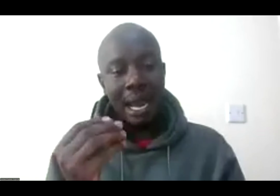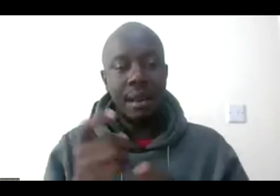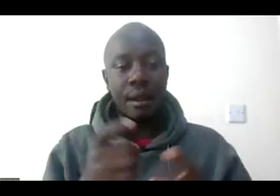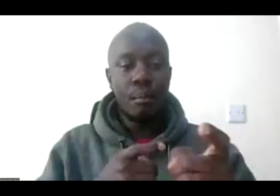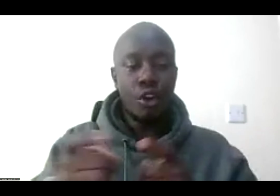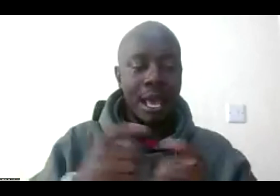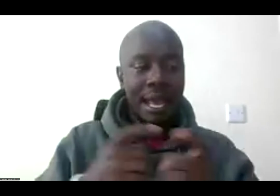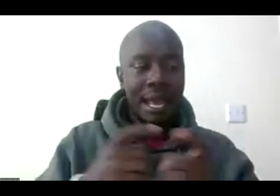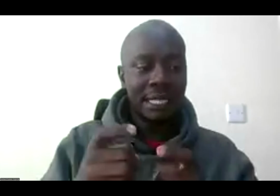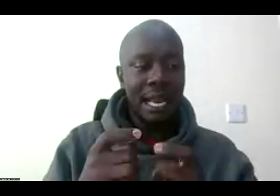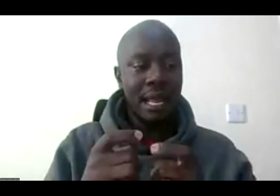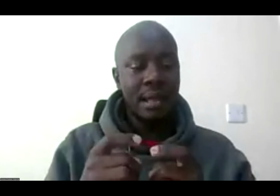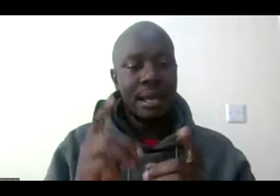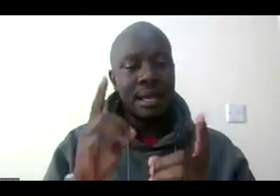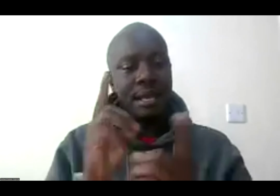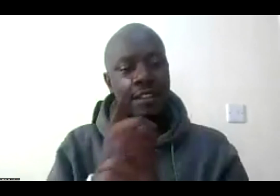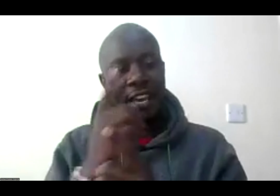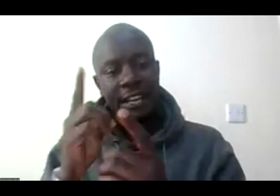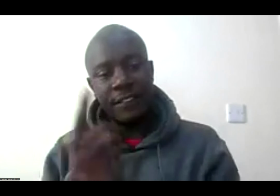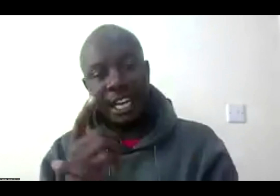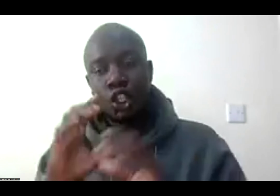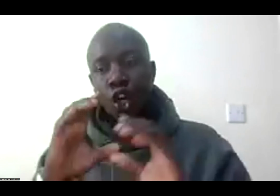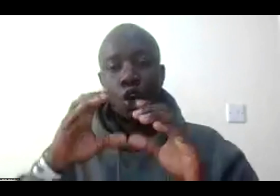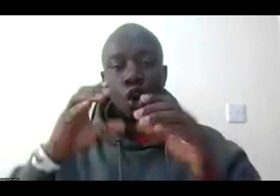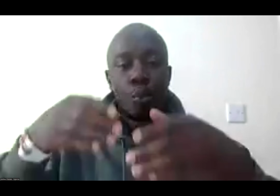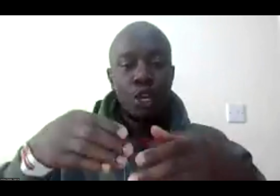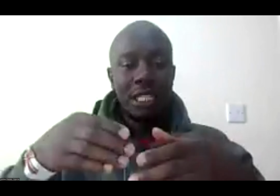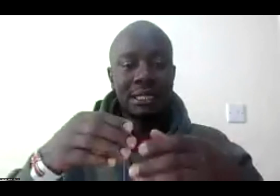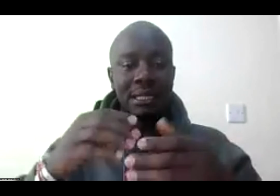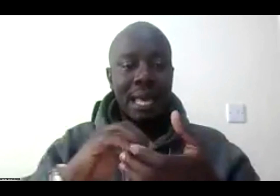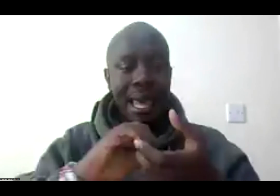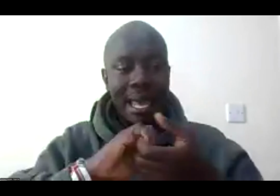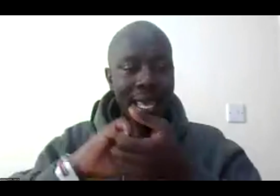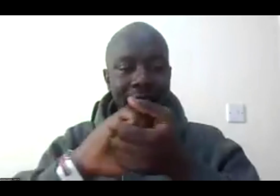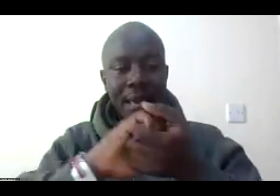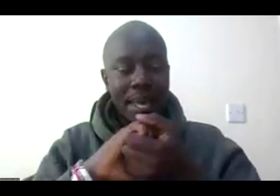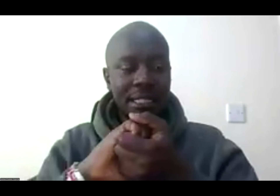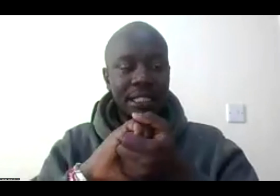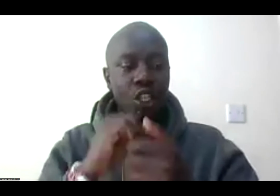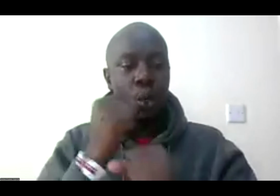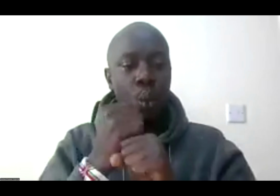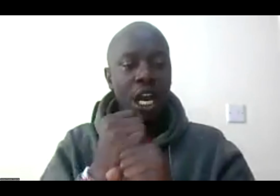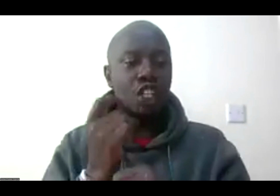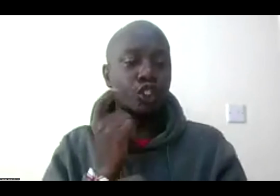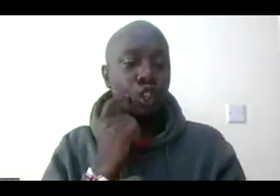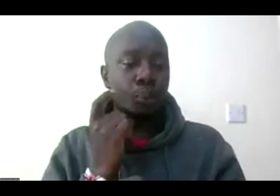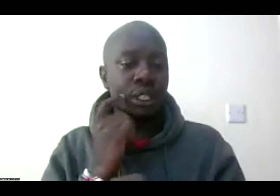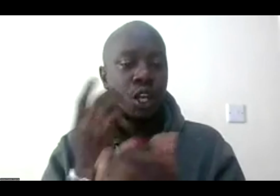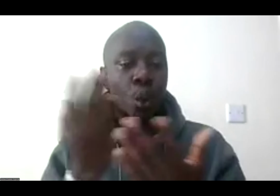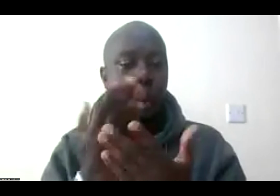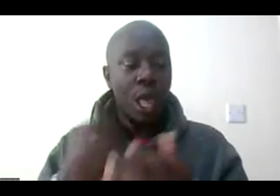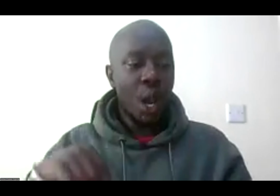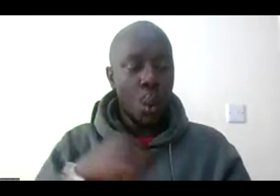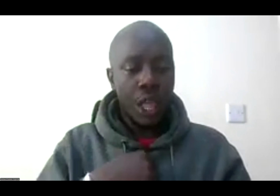We've also organized and moderated different community engagements,